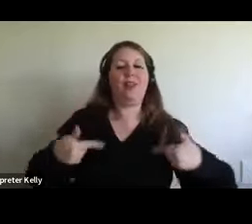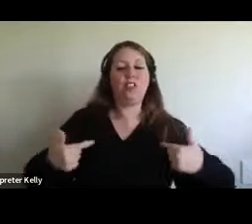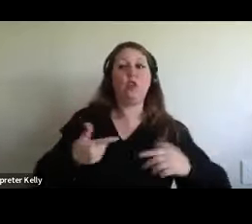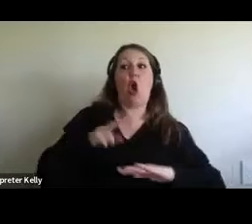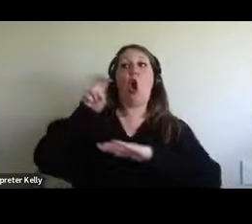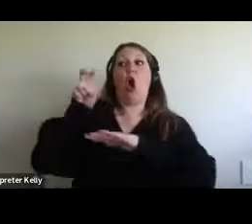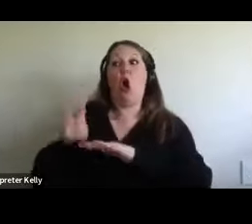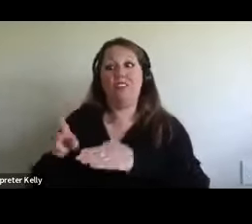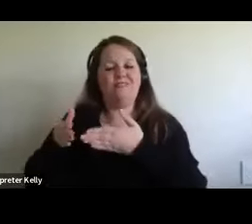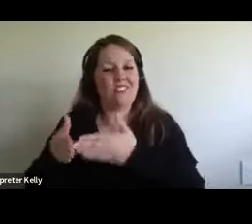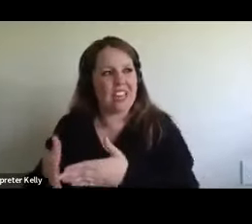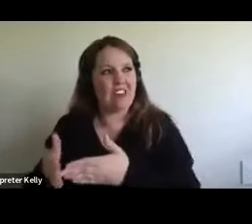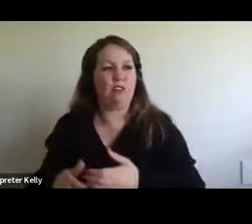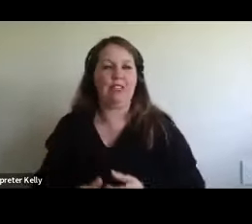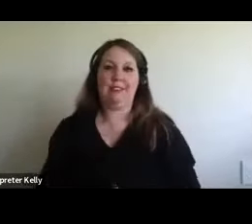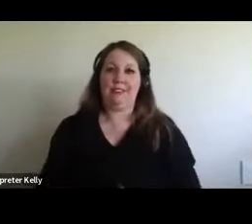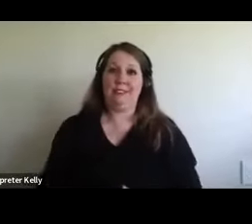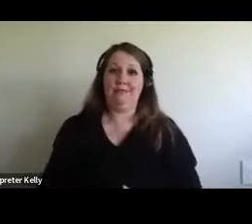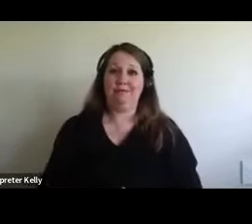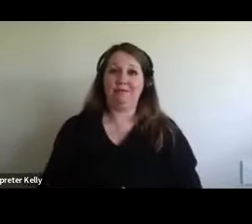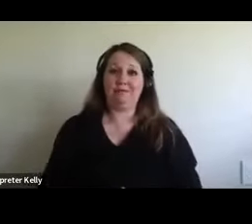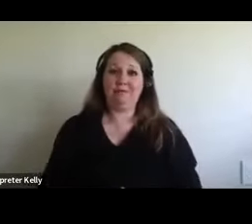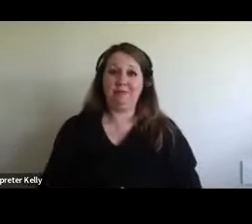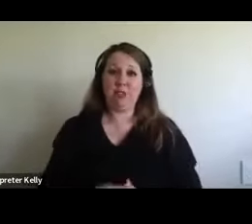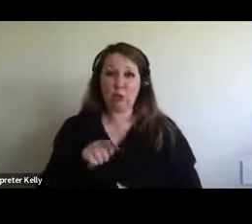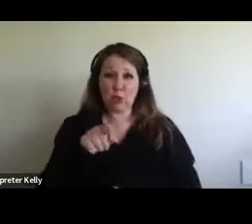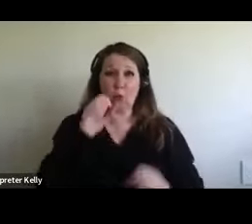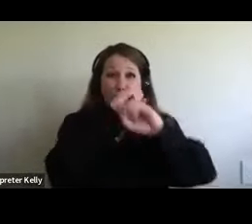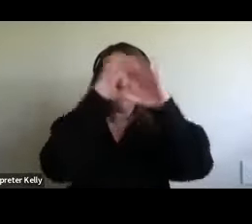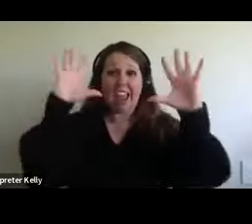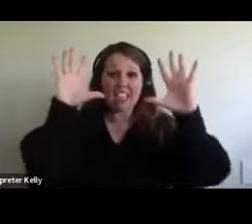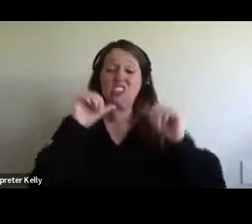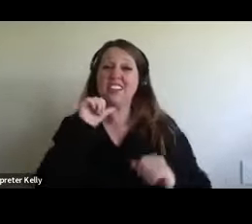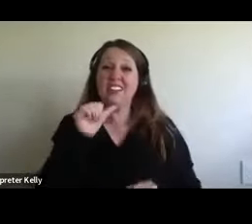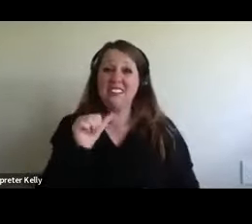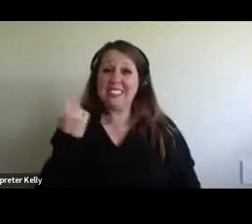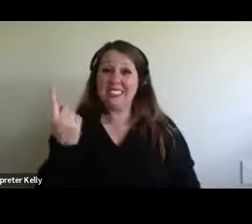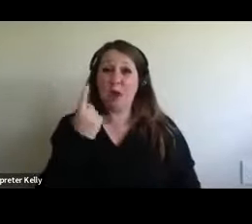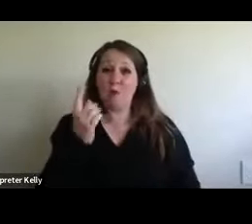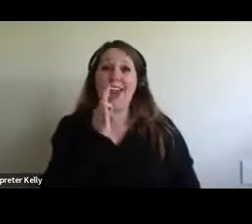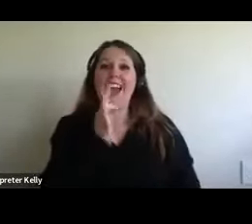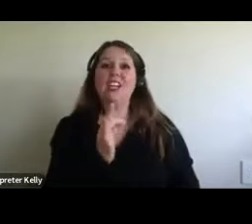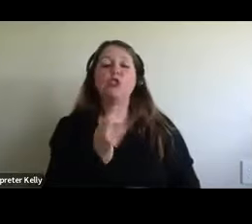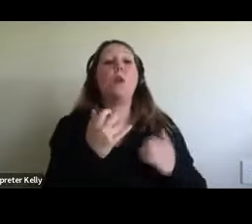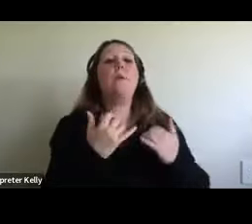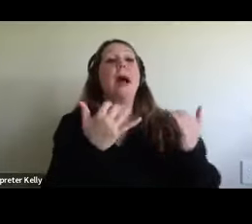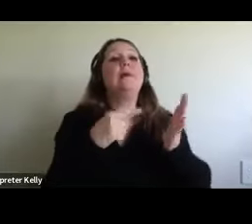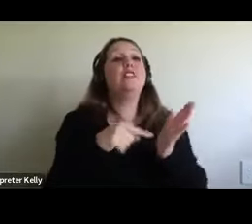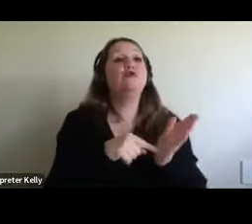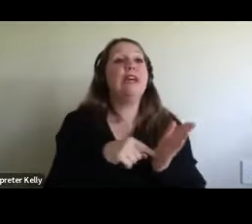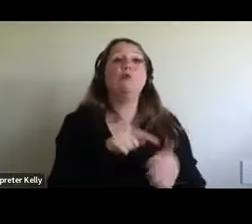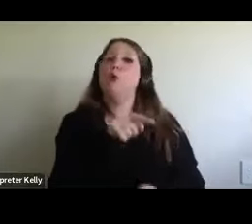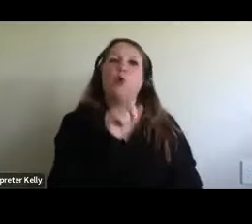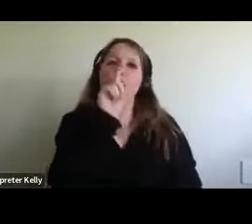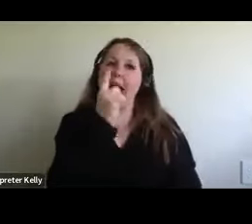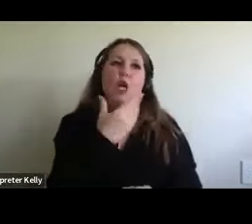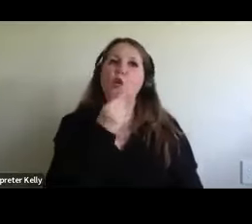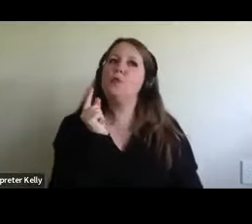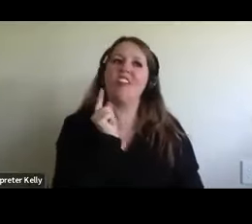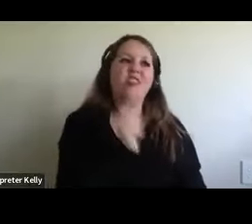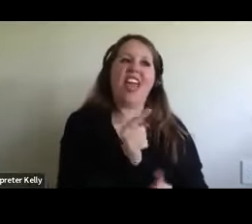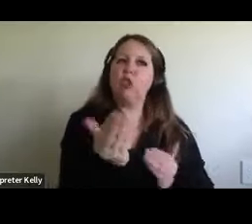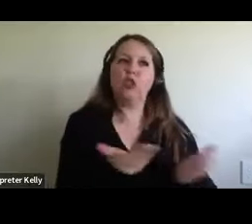imagine that? You're being asked to use a different public transport service. Public,